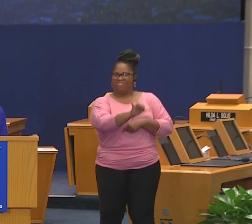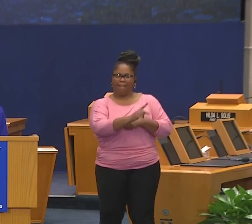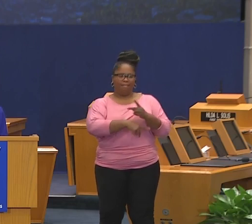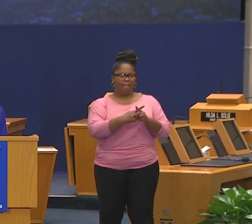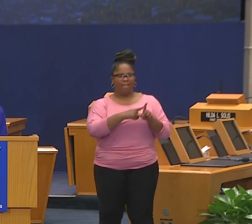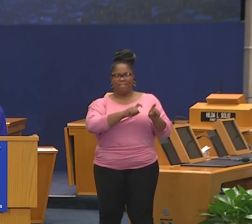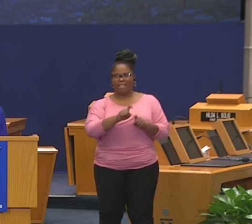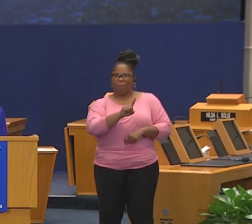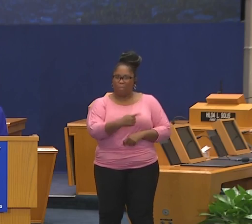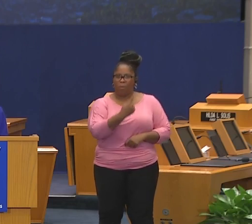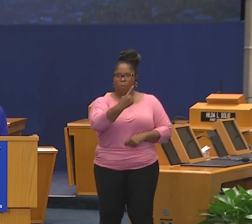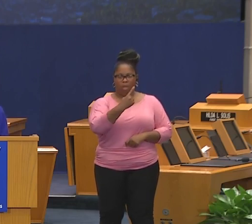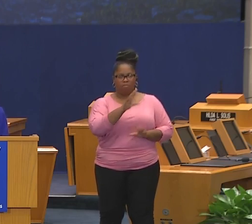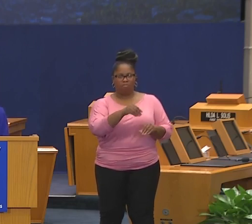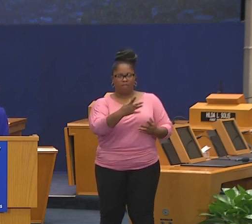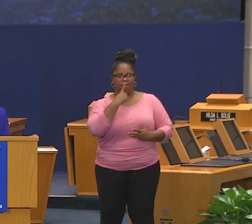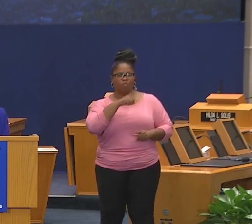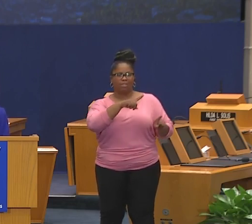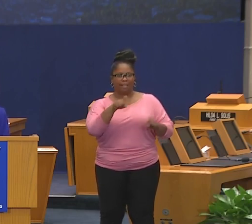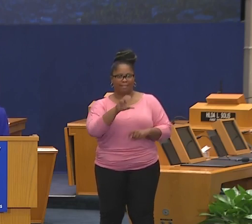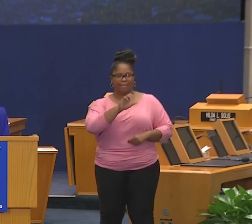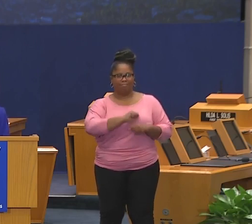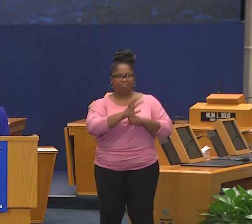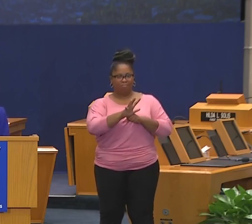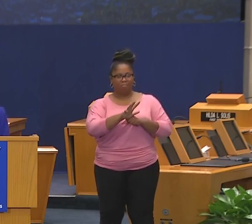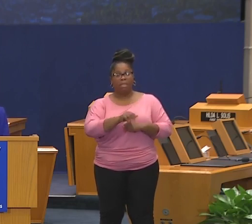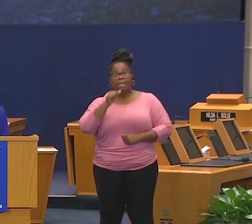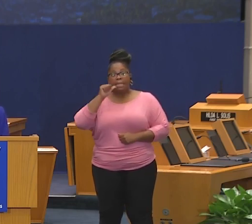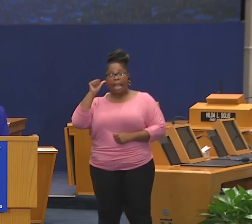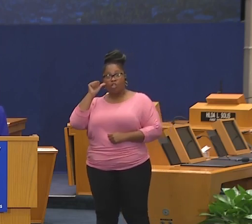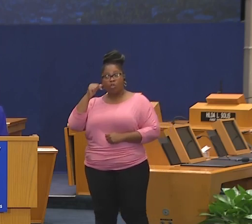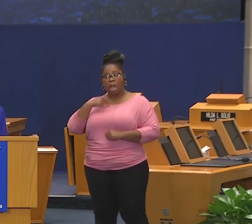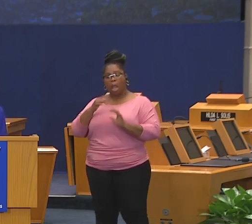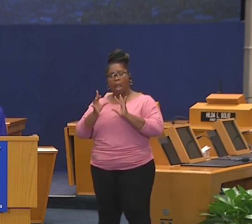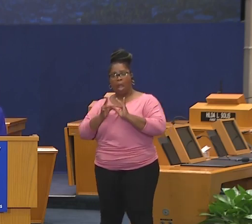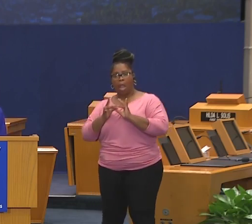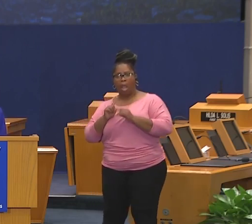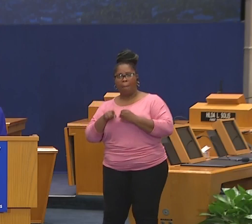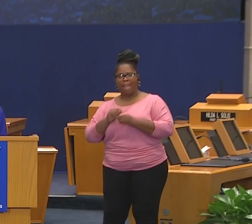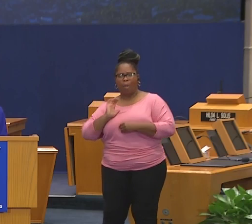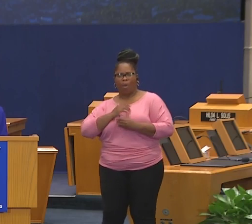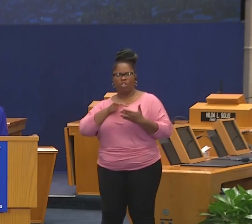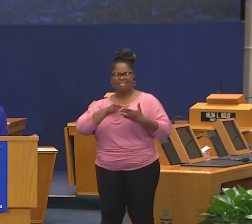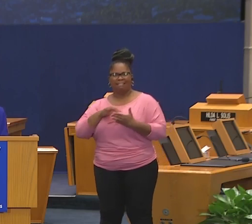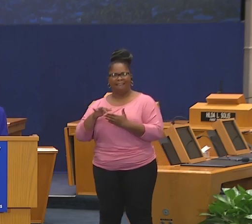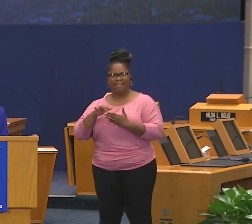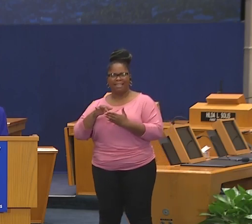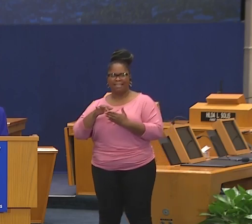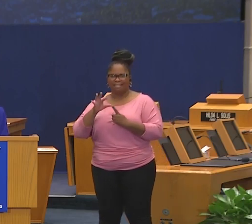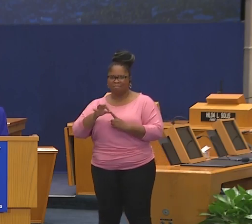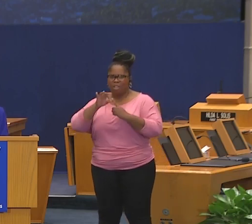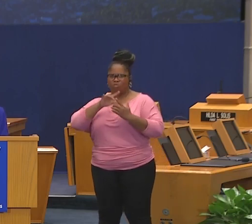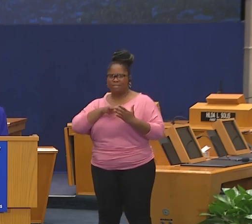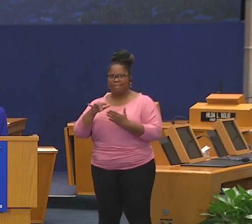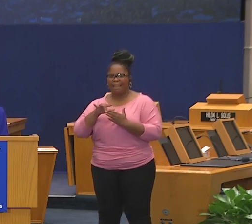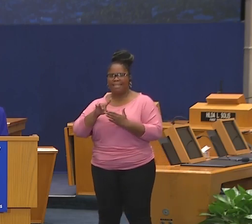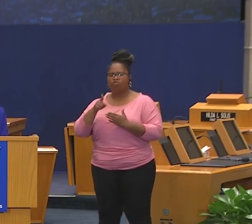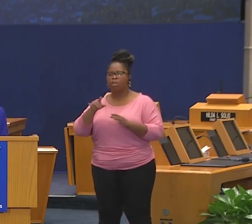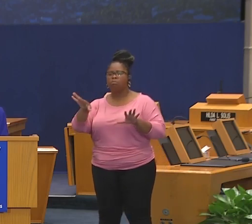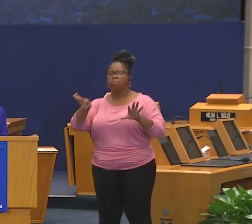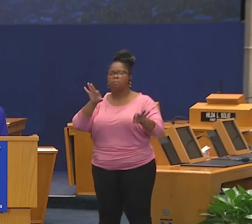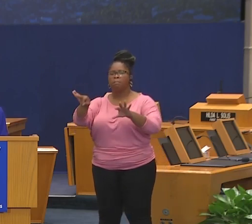this point in time. Yesterday, I talked a bit about our study that tested a random sample of